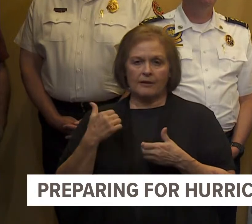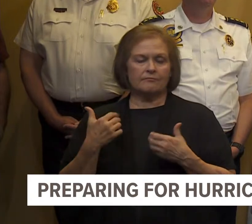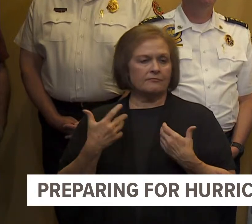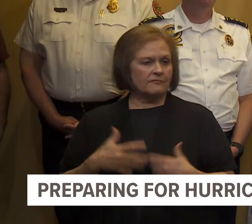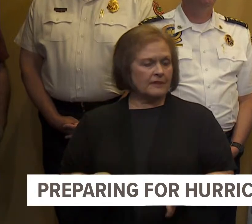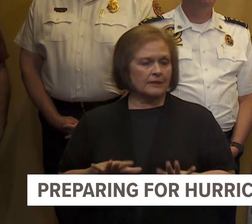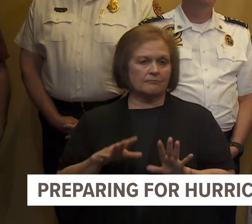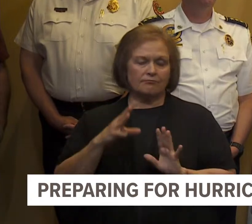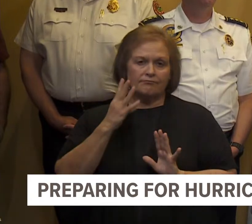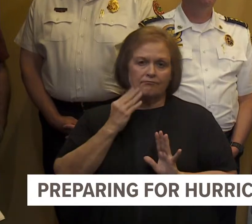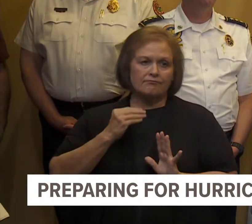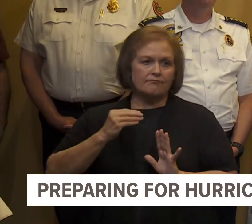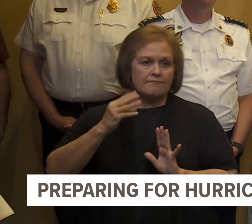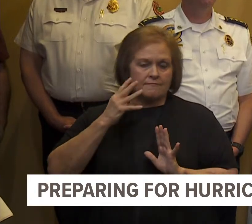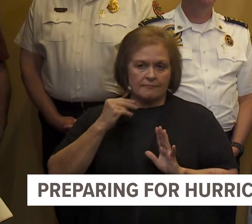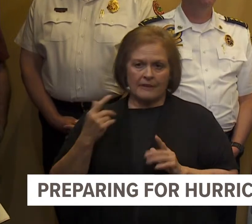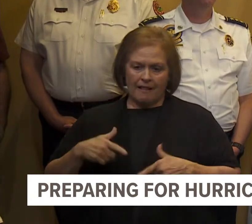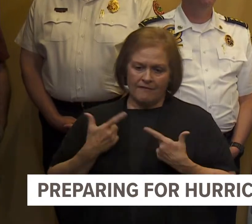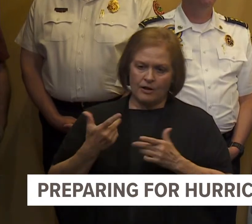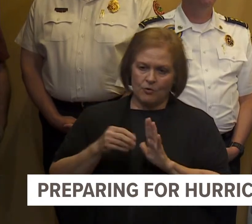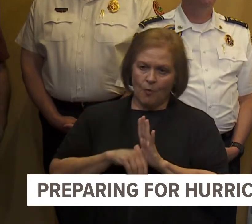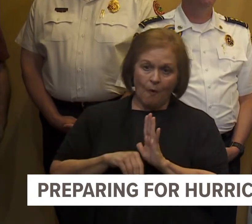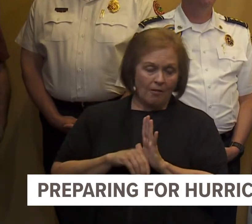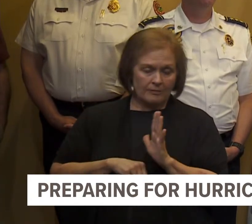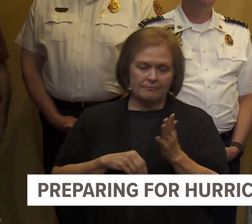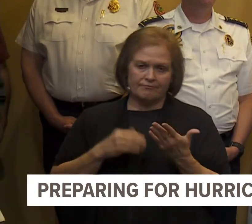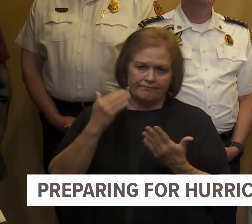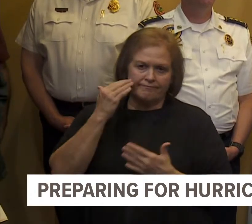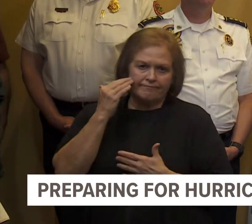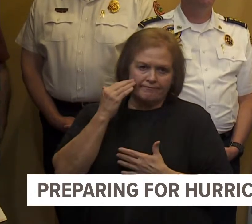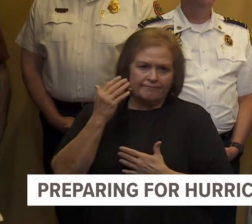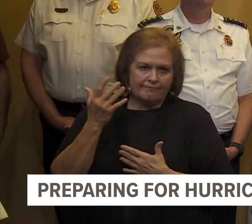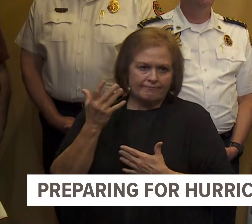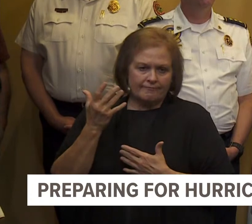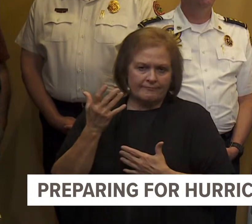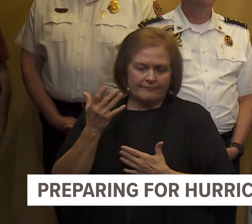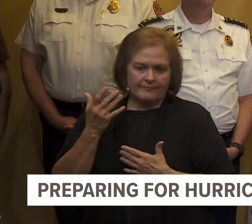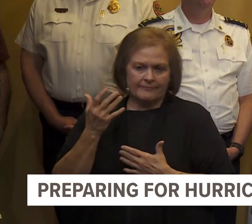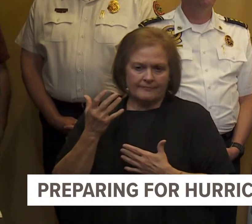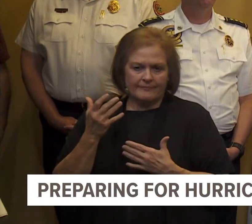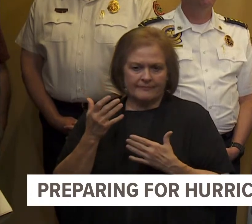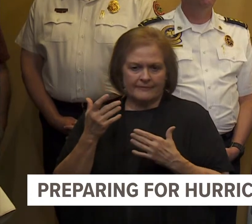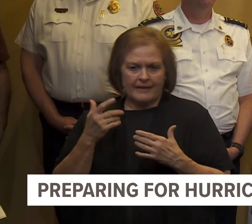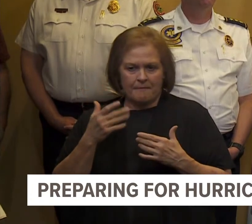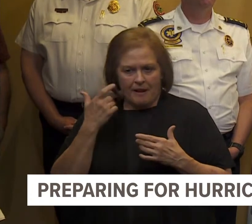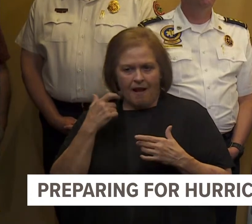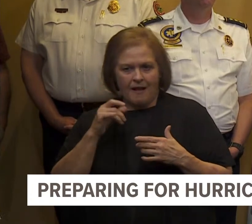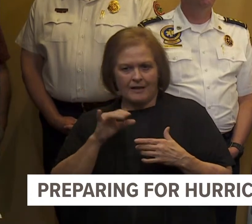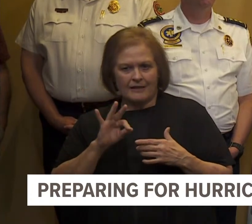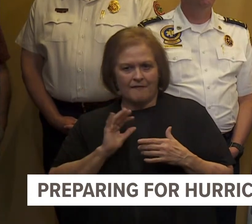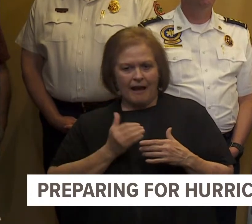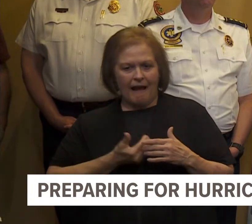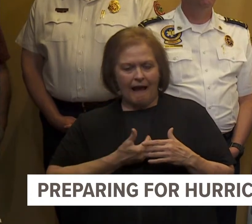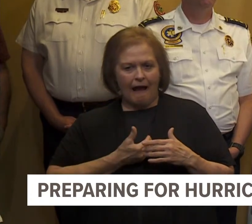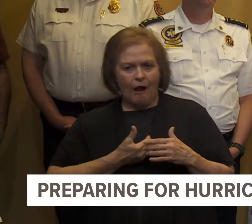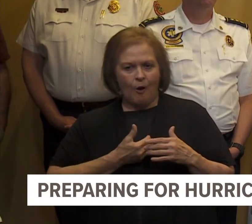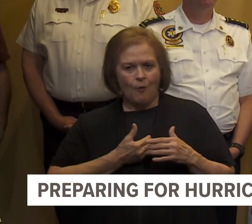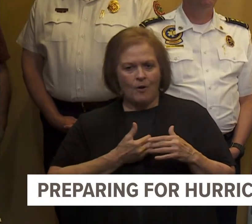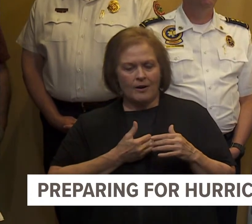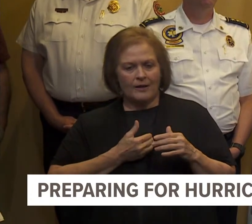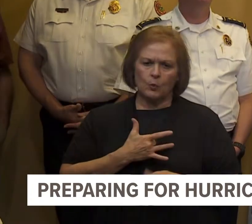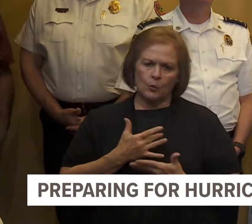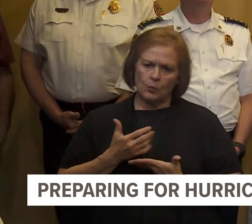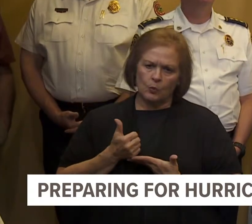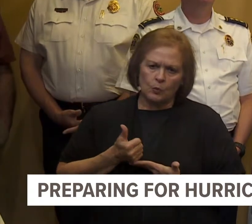We've been through this. Living in New Orleans is just a way of living here in the lower line areas, dealing